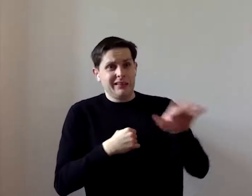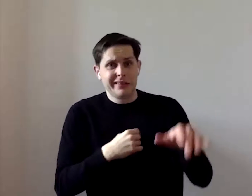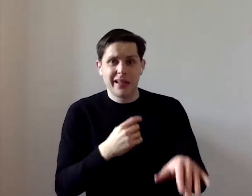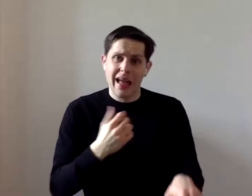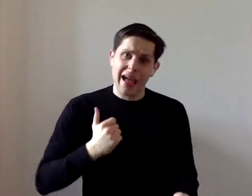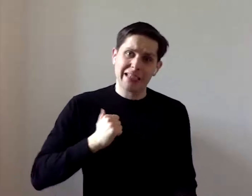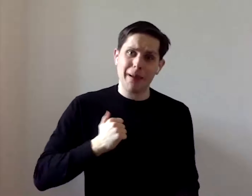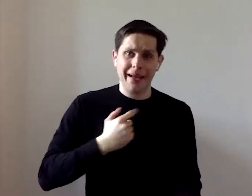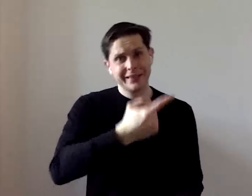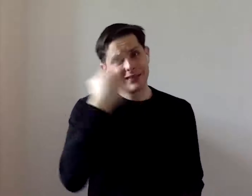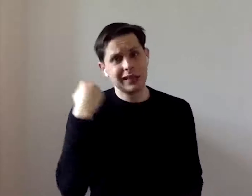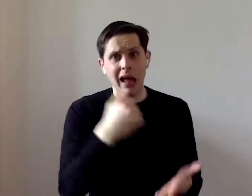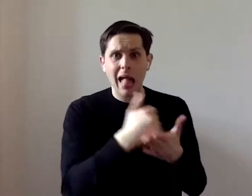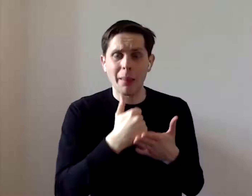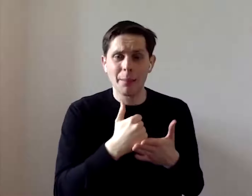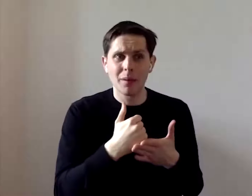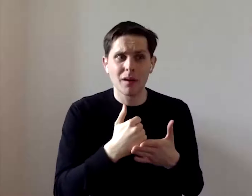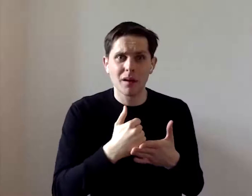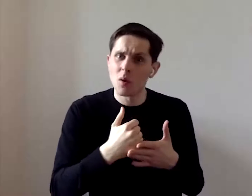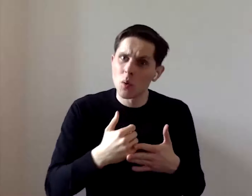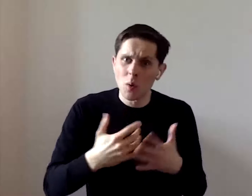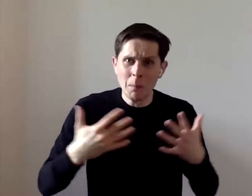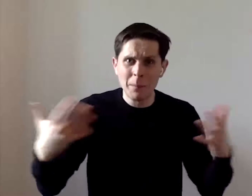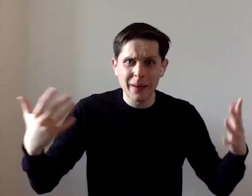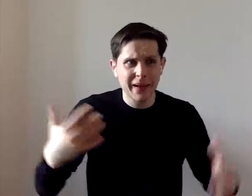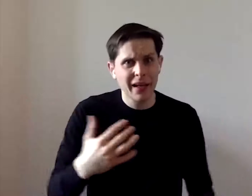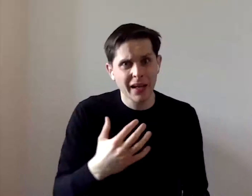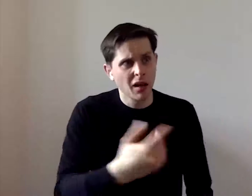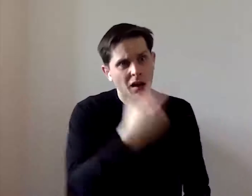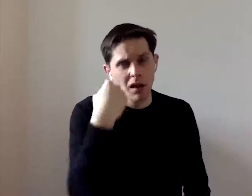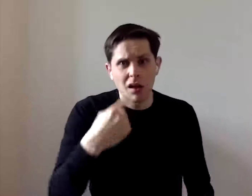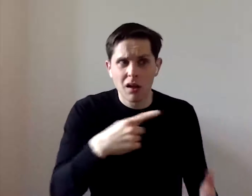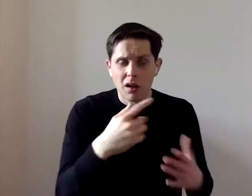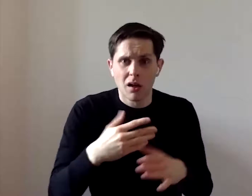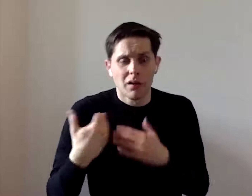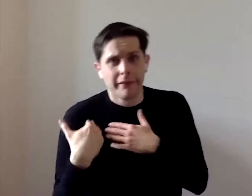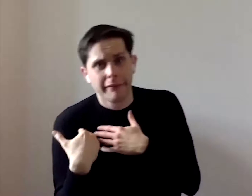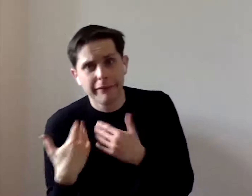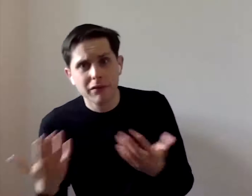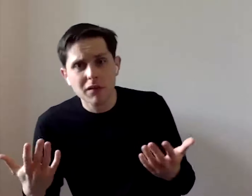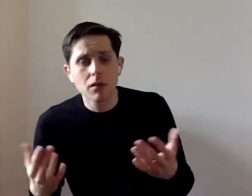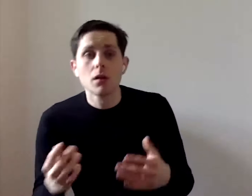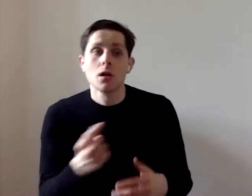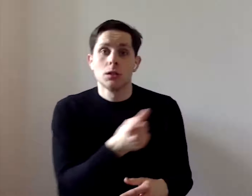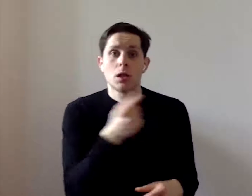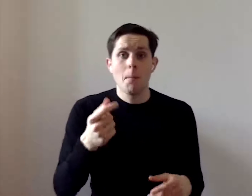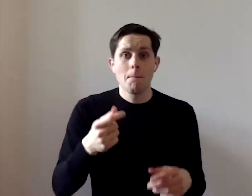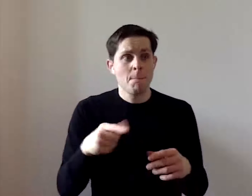And yeah, it's a lot to ask of people. And I think the other problem with that is that it's very hit and